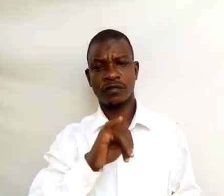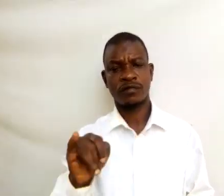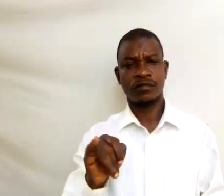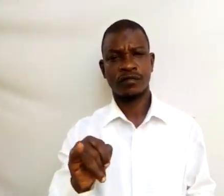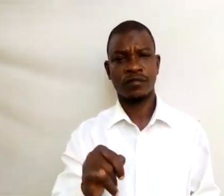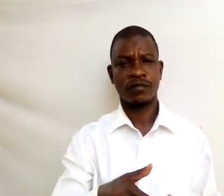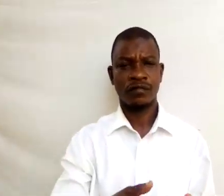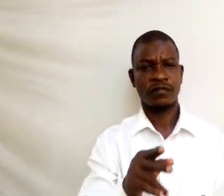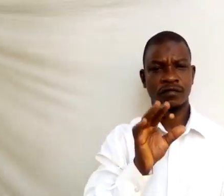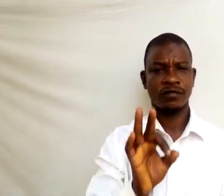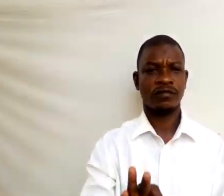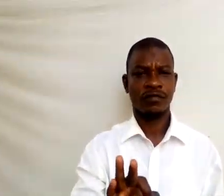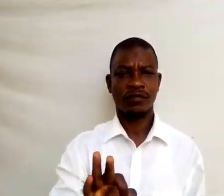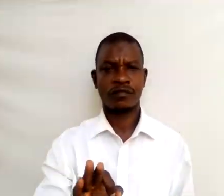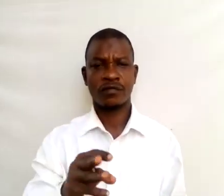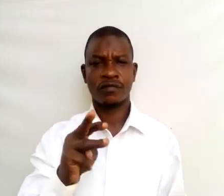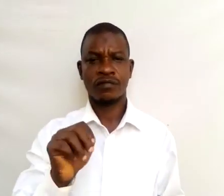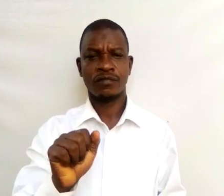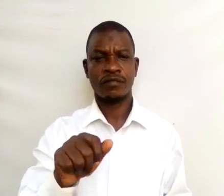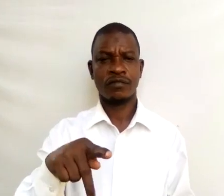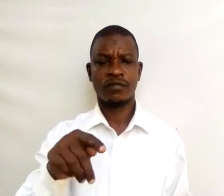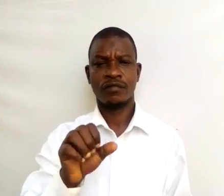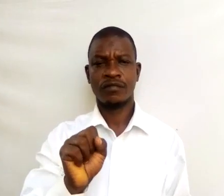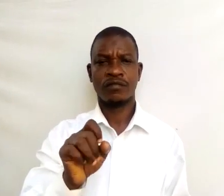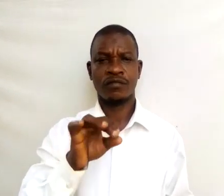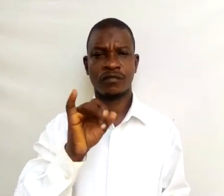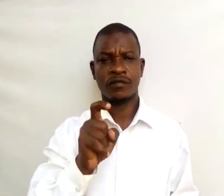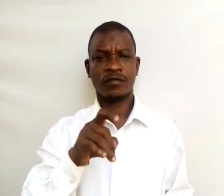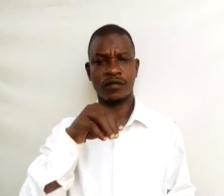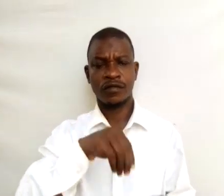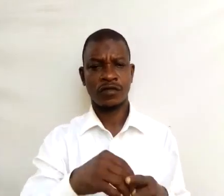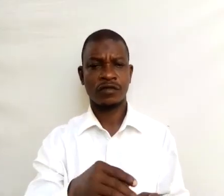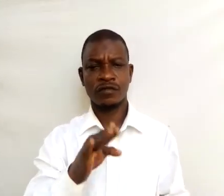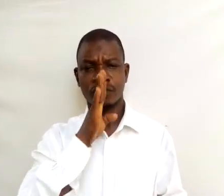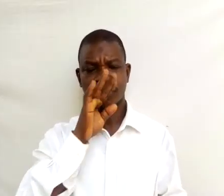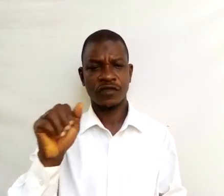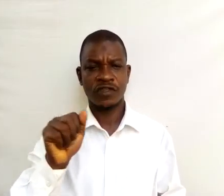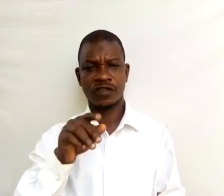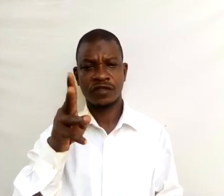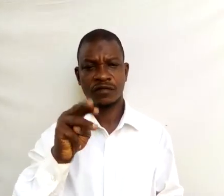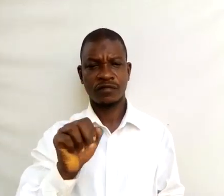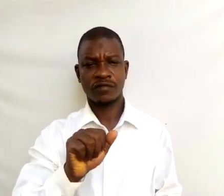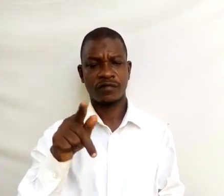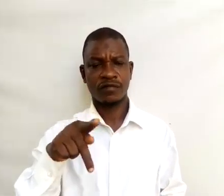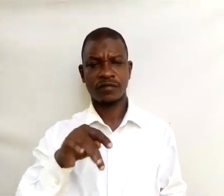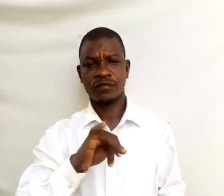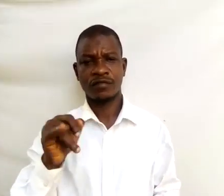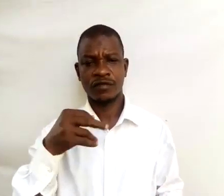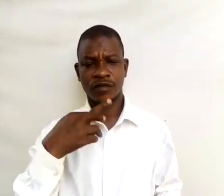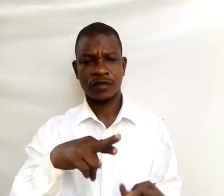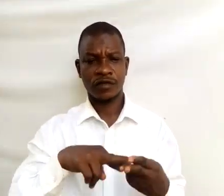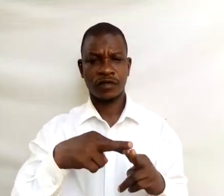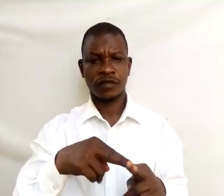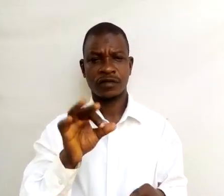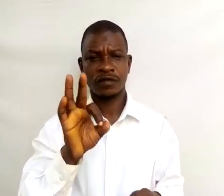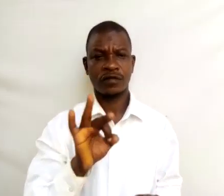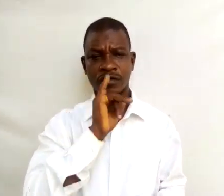Let F maps X into Y be a mapping. The relation F is called